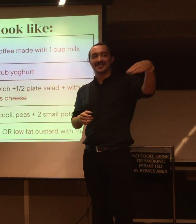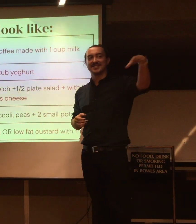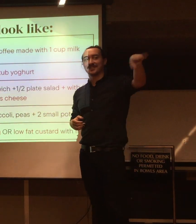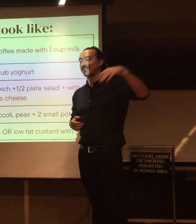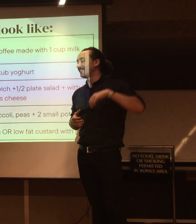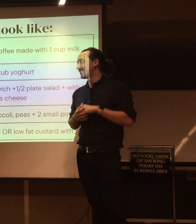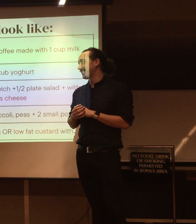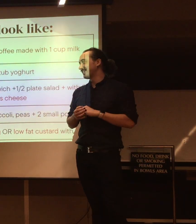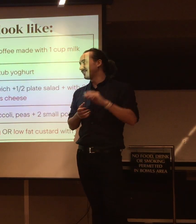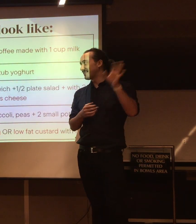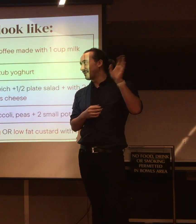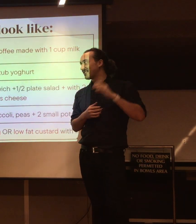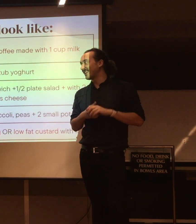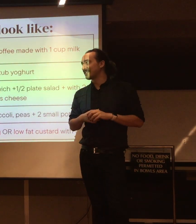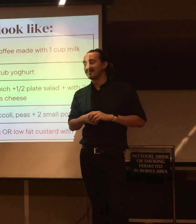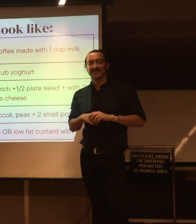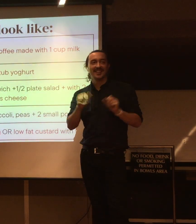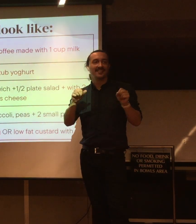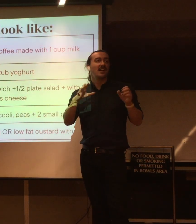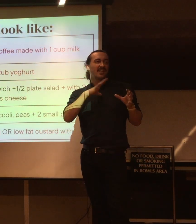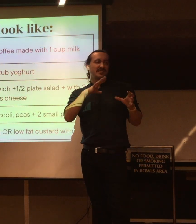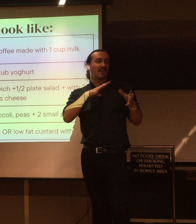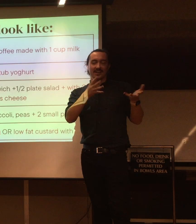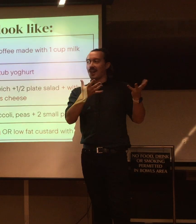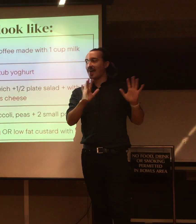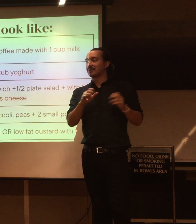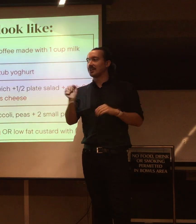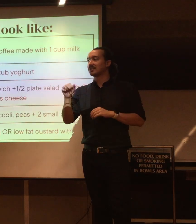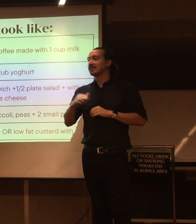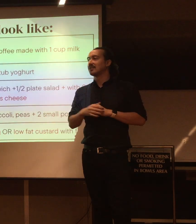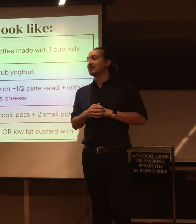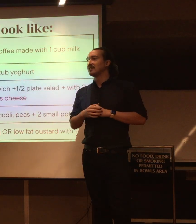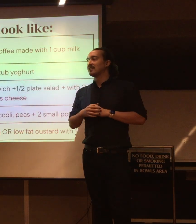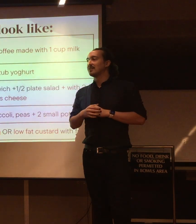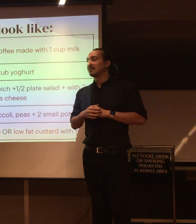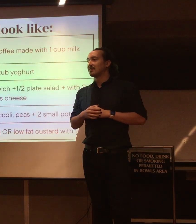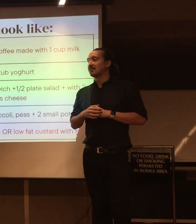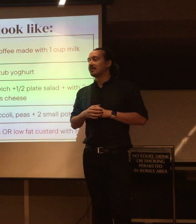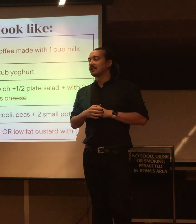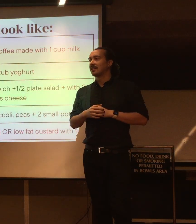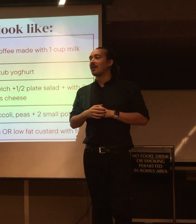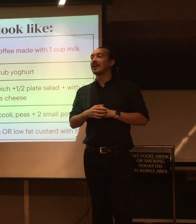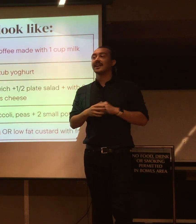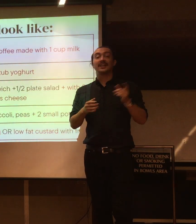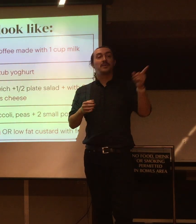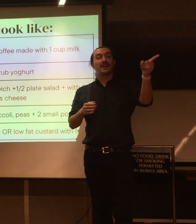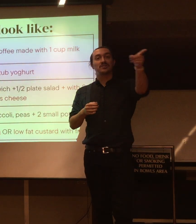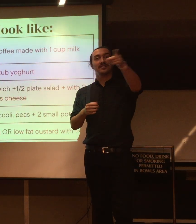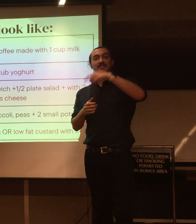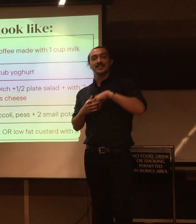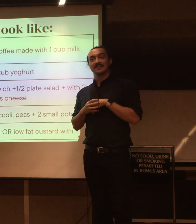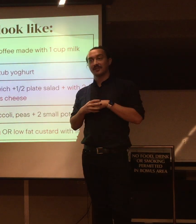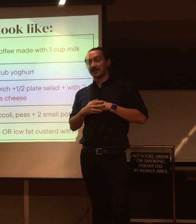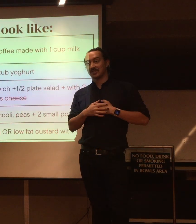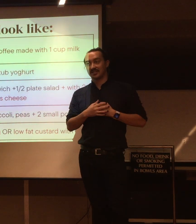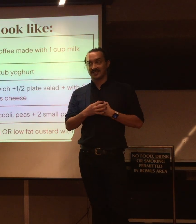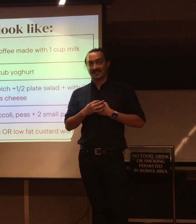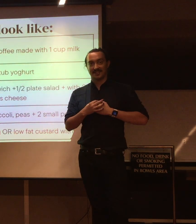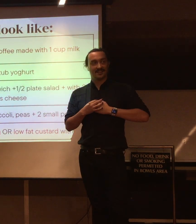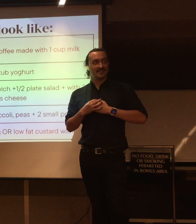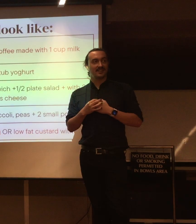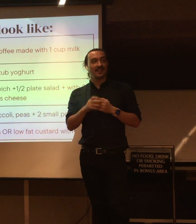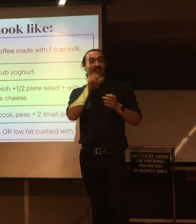Yes. So cereal also. Cereal as well. Yep, yep. As long as you. Oh yeah. Can we make sure that it stands up for